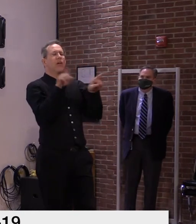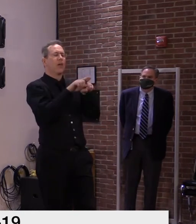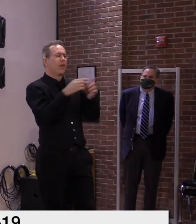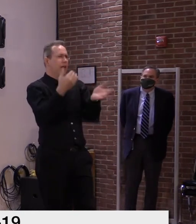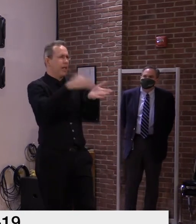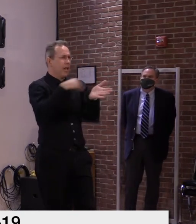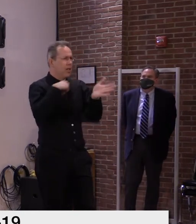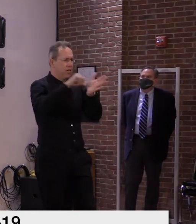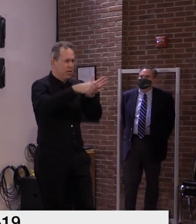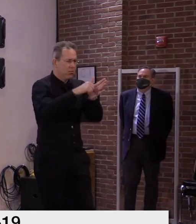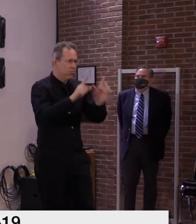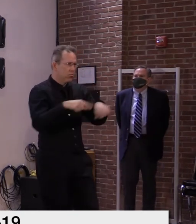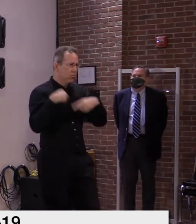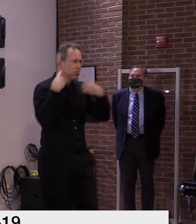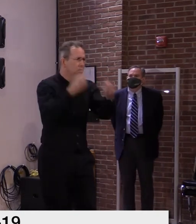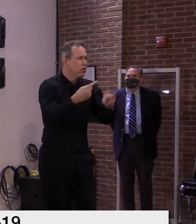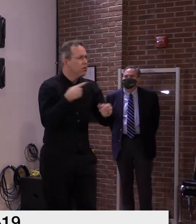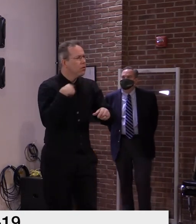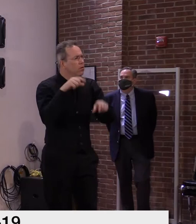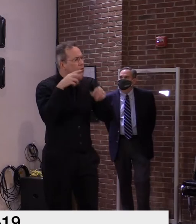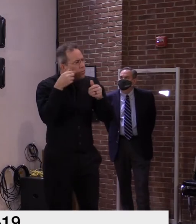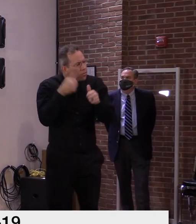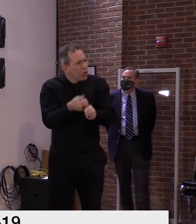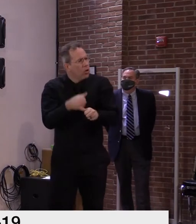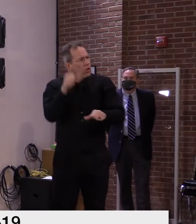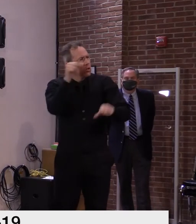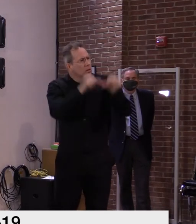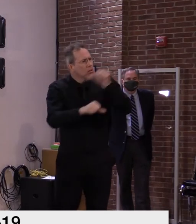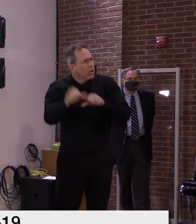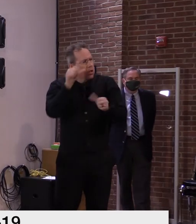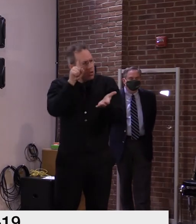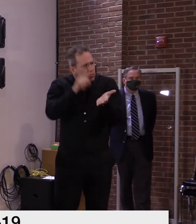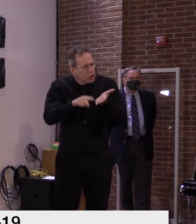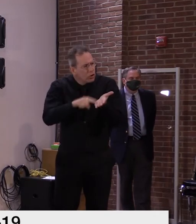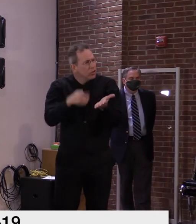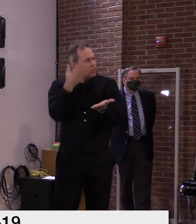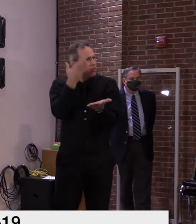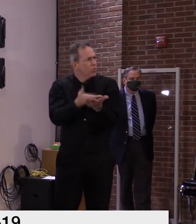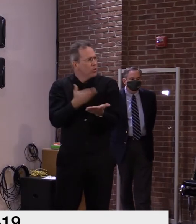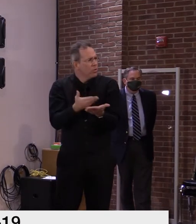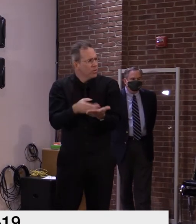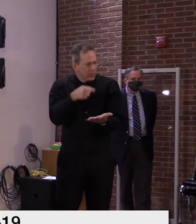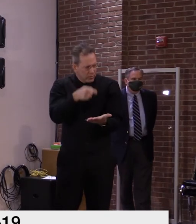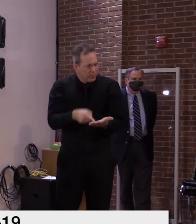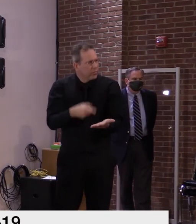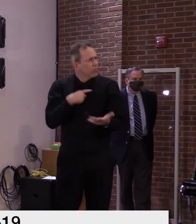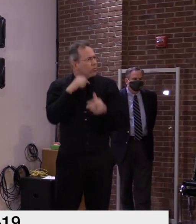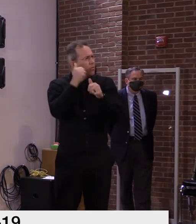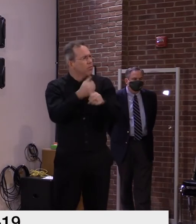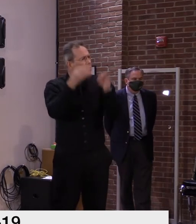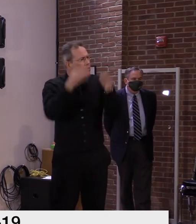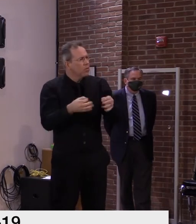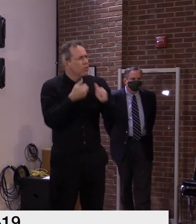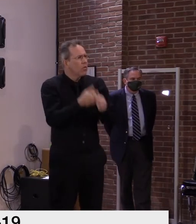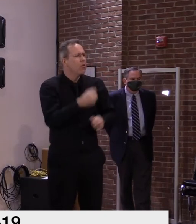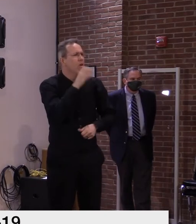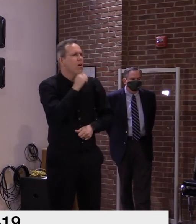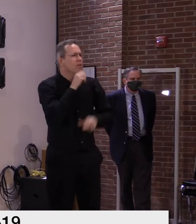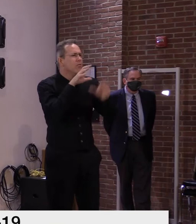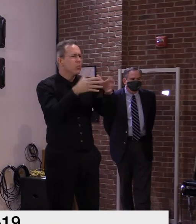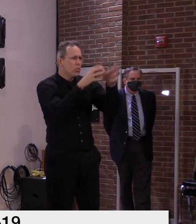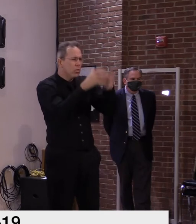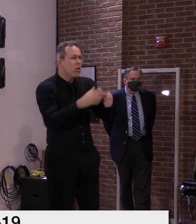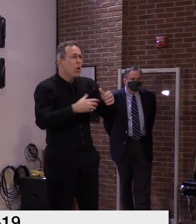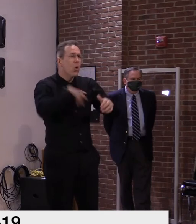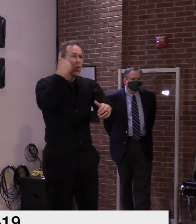impacted. And when you look at some of those in those age groups, they're the most impacted. So they have to come first. When you have a limited